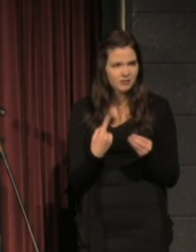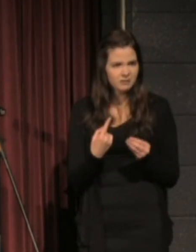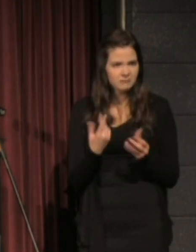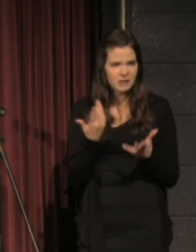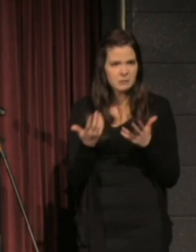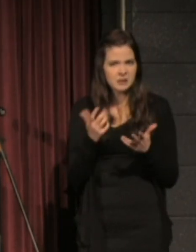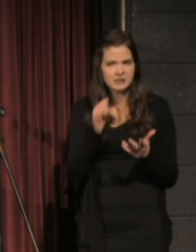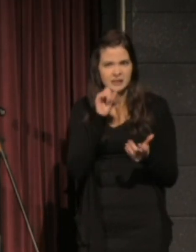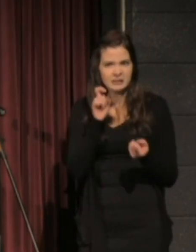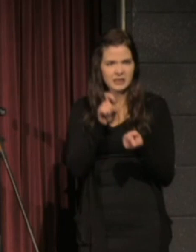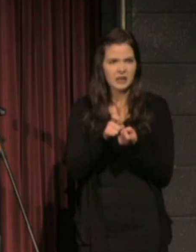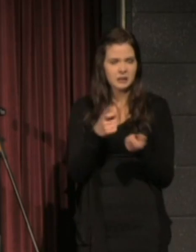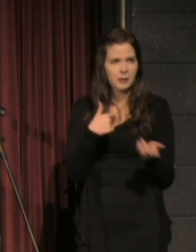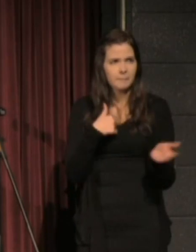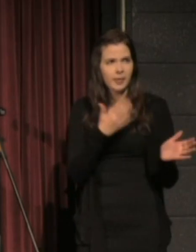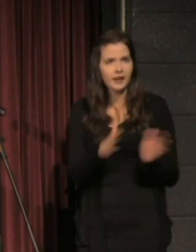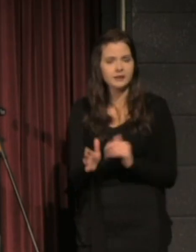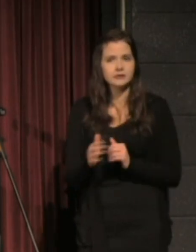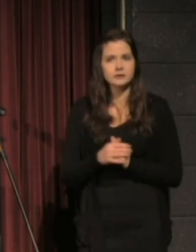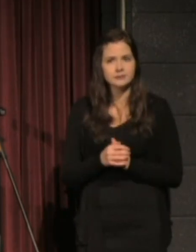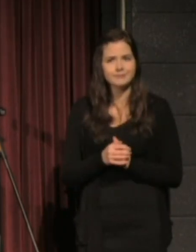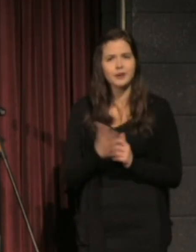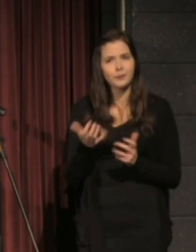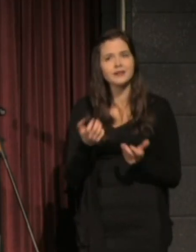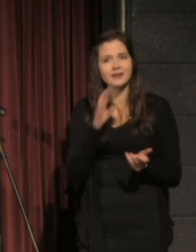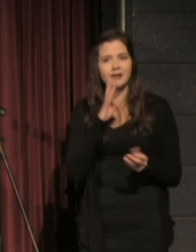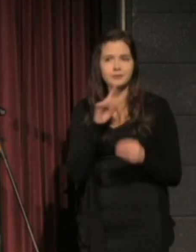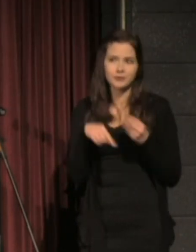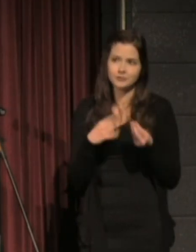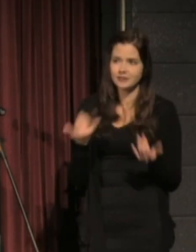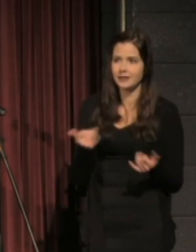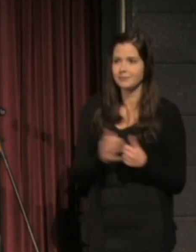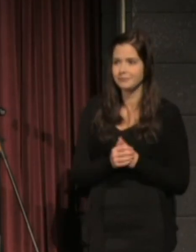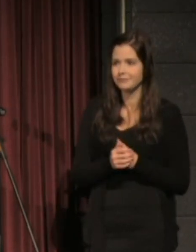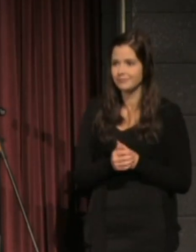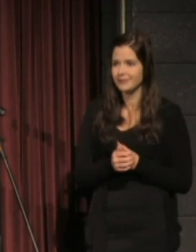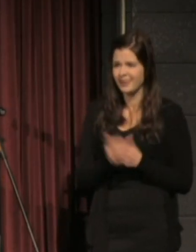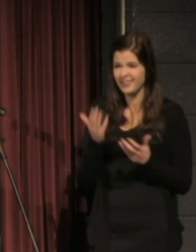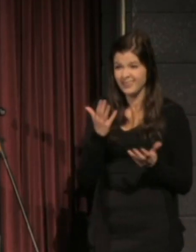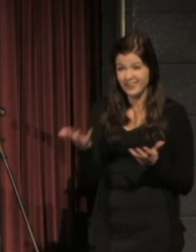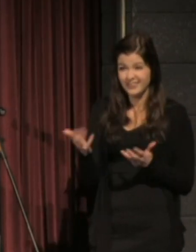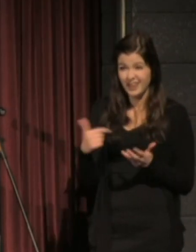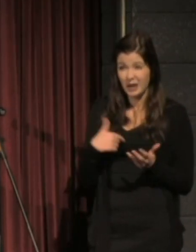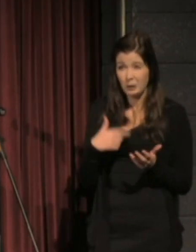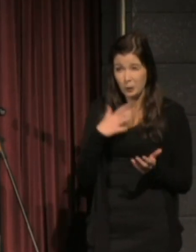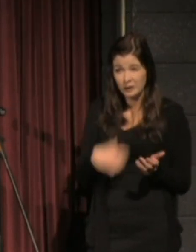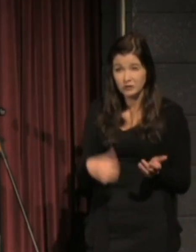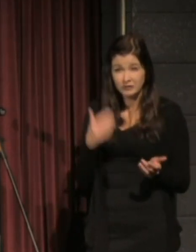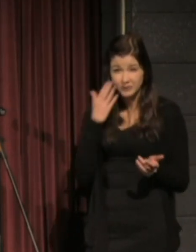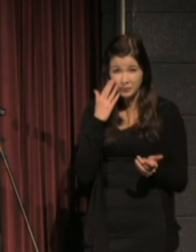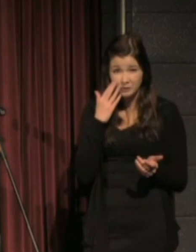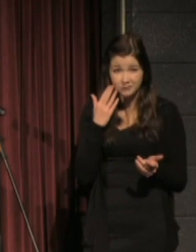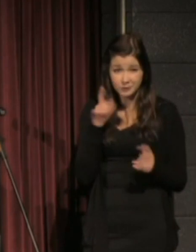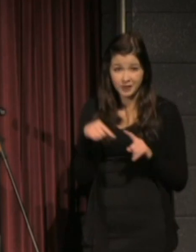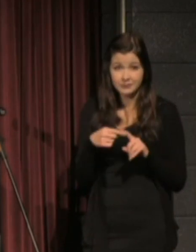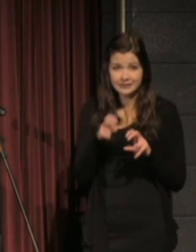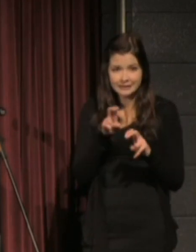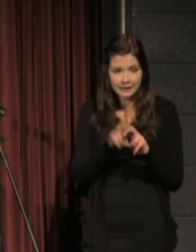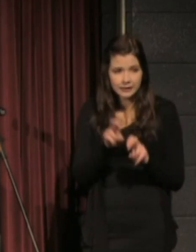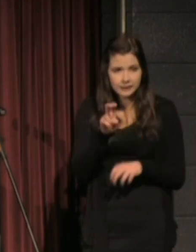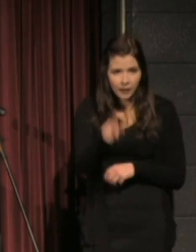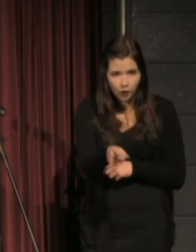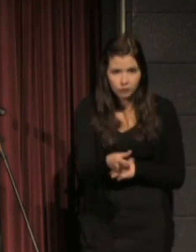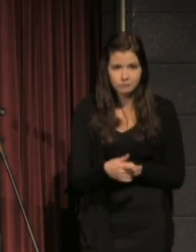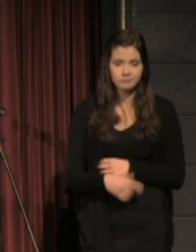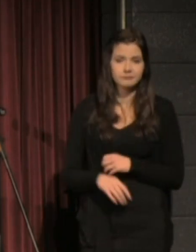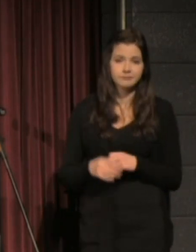out? That's what I would like to talk about with you all today. The things that I wish I would have known when I was sitting exactly where you are